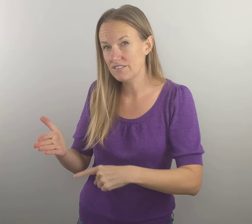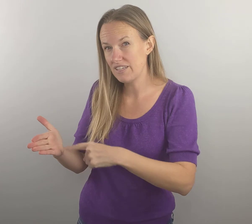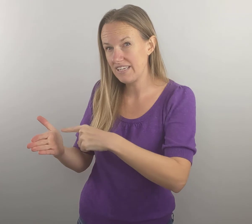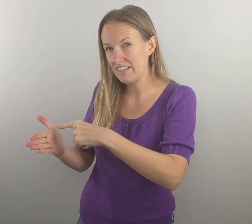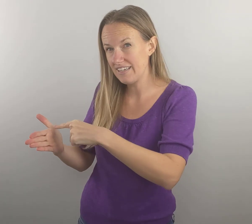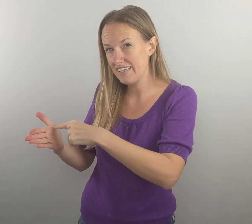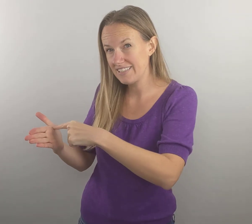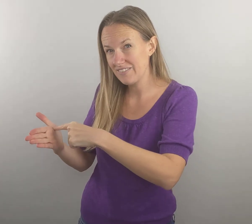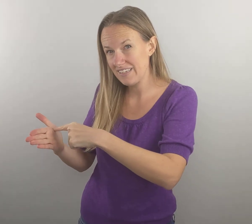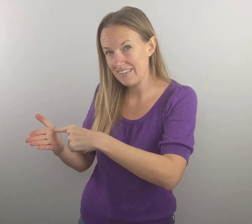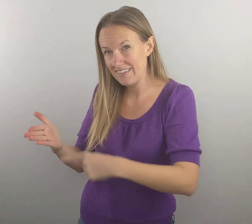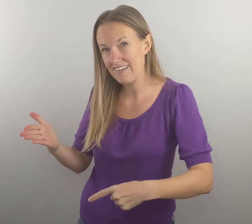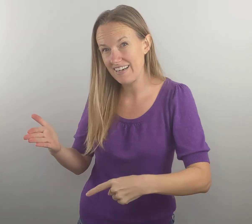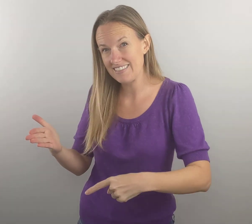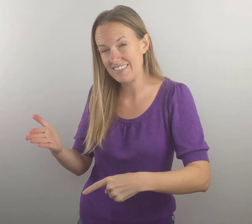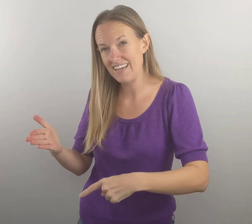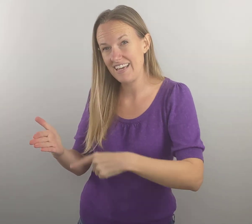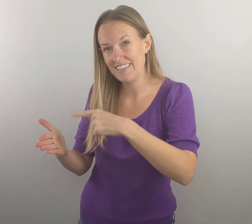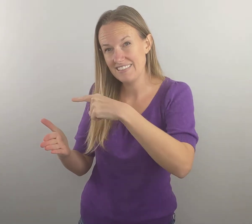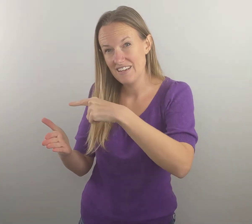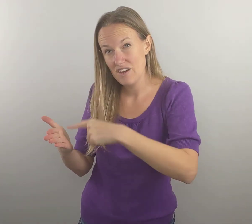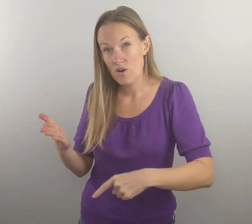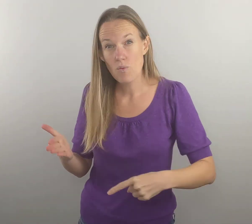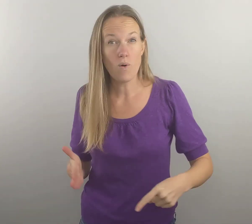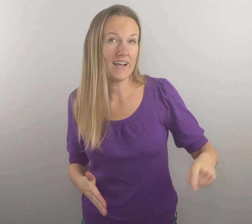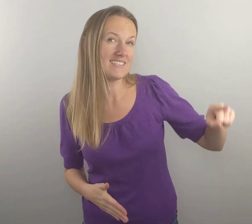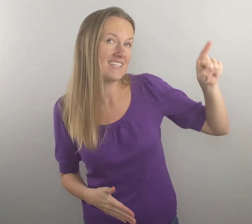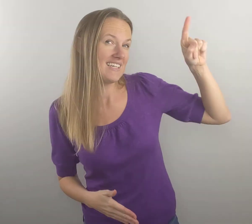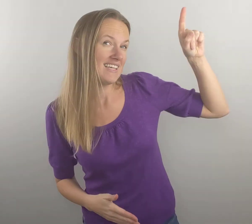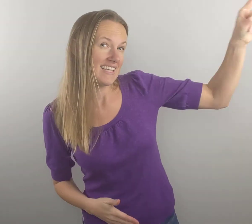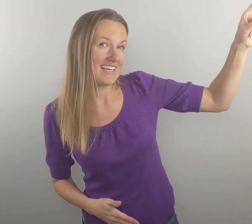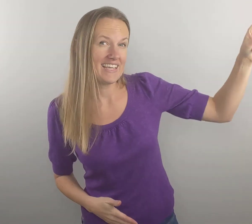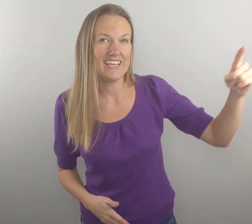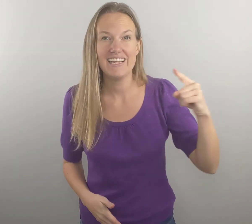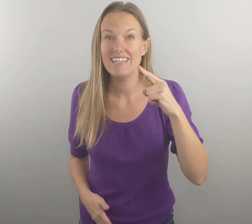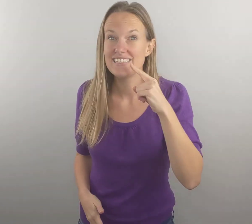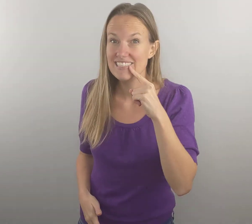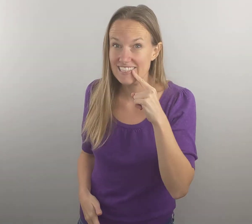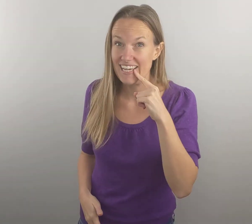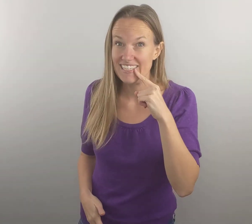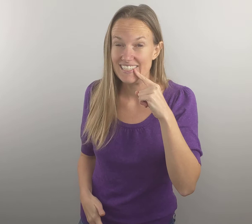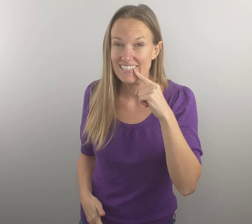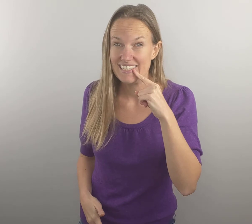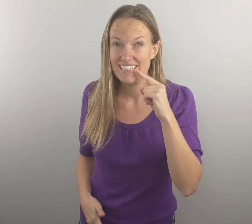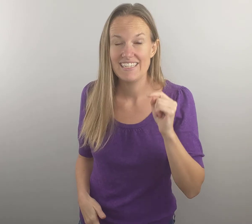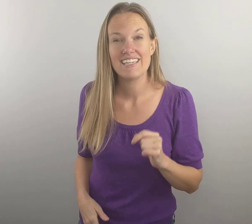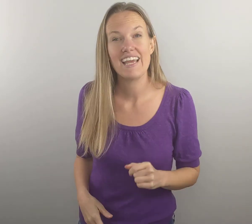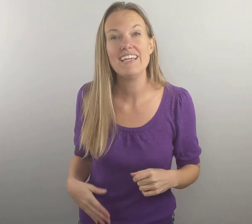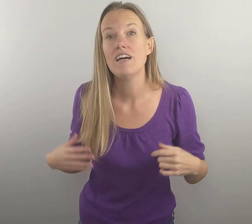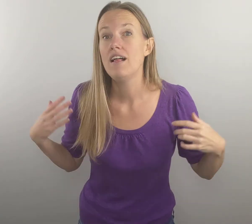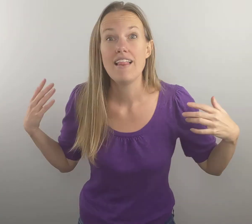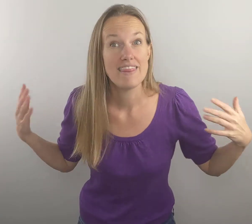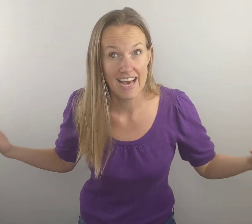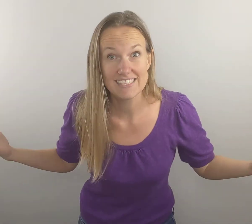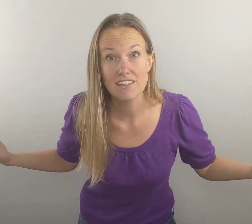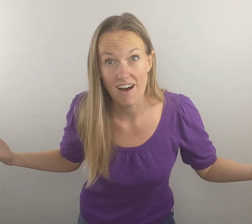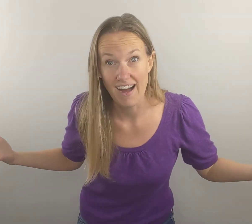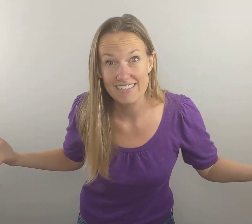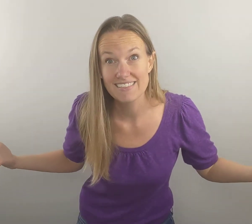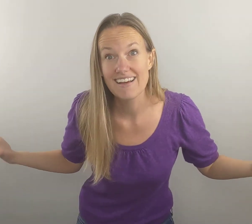striking your index finger across your hand, what he said. Okay, that's a lot.